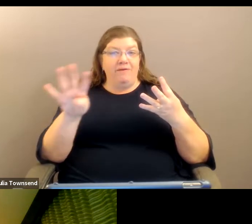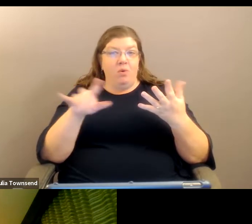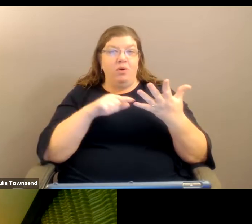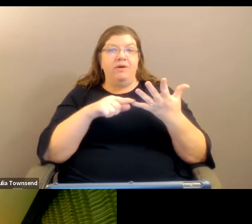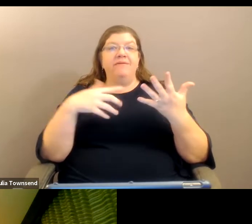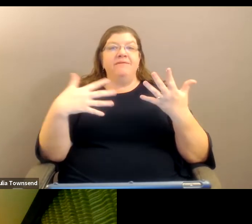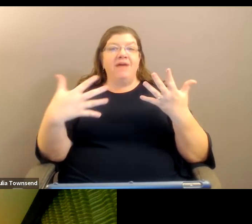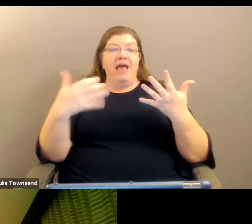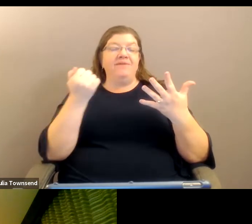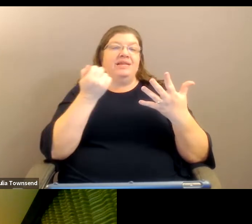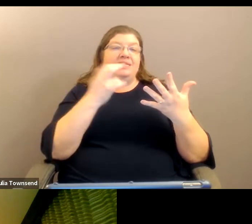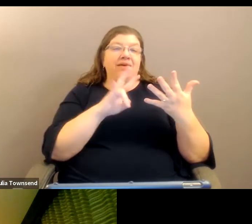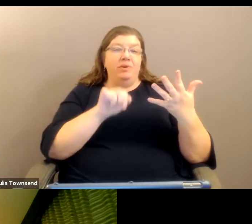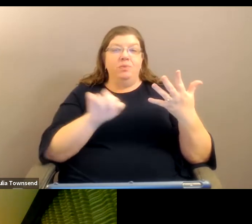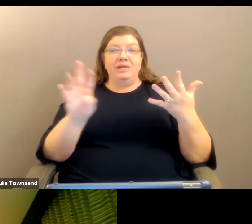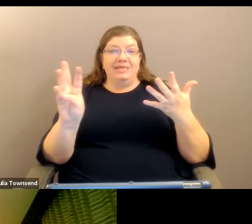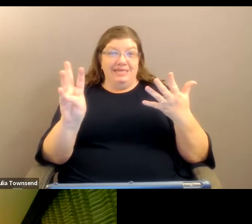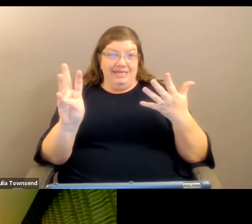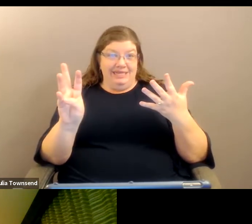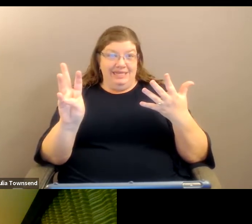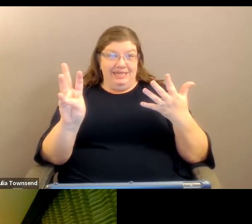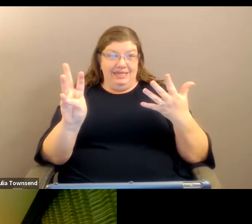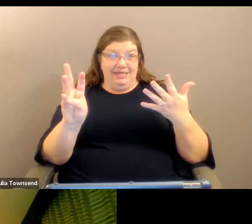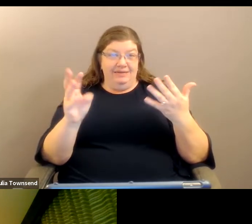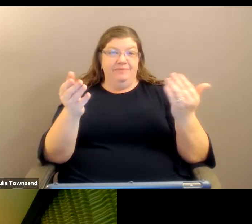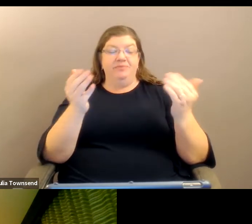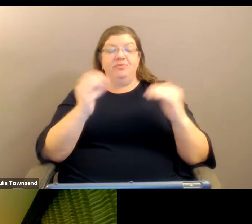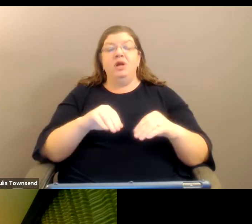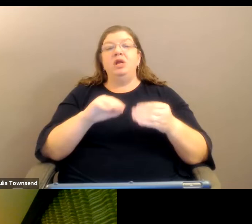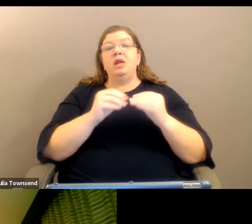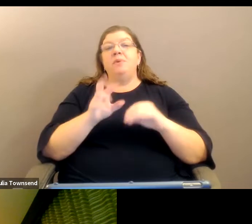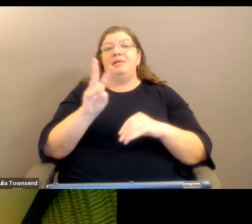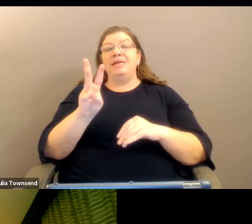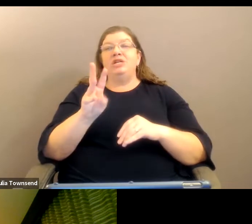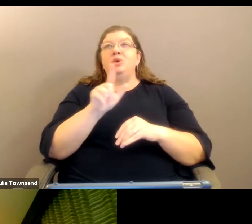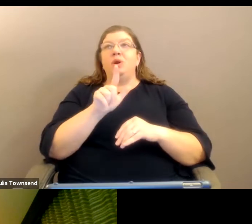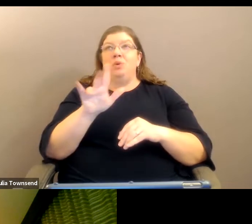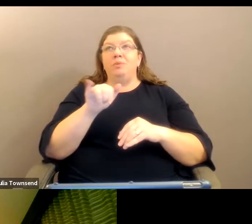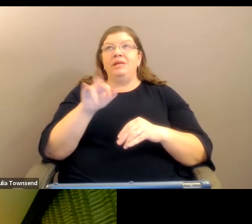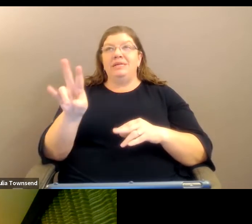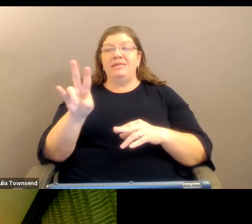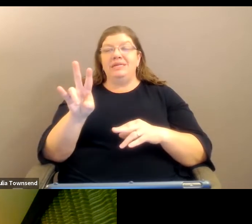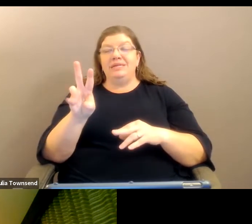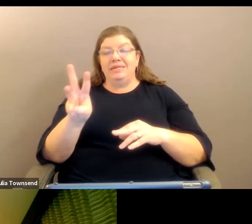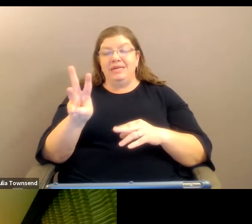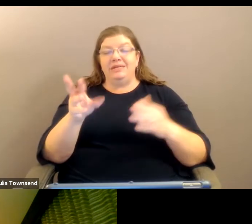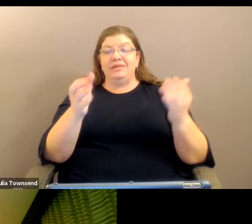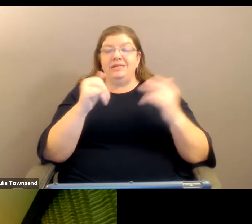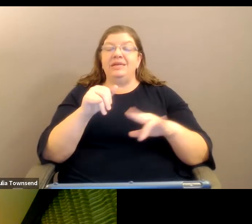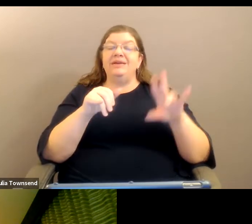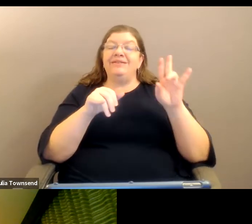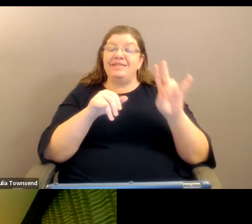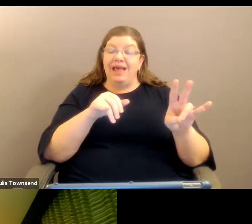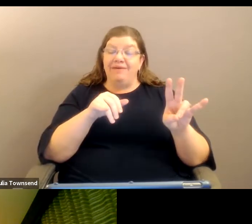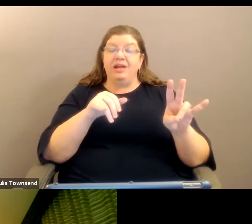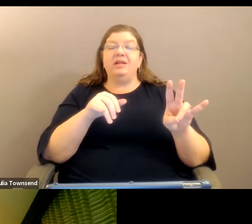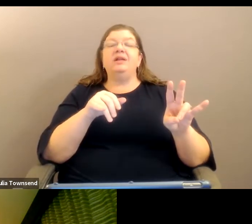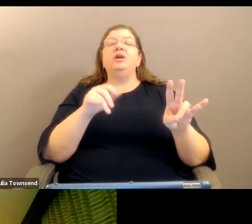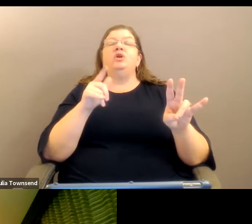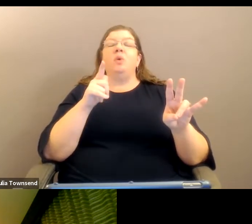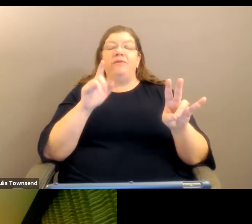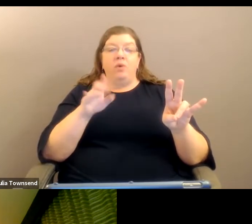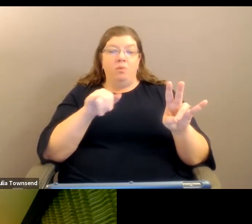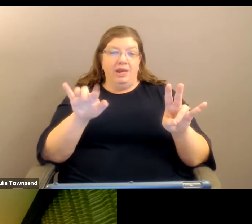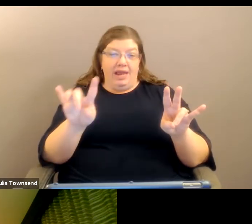5 at 17.6. Trustee area number 6 at 23.6, followed by 24.8 for trustee area number 7.